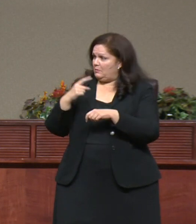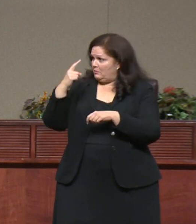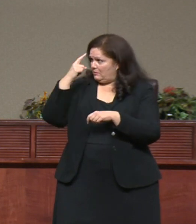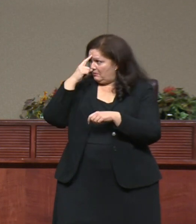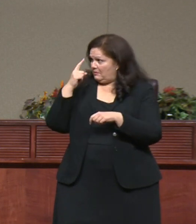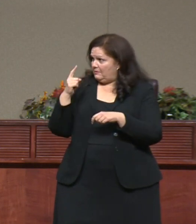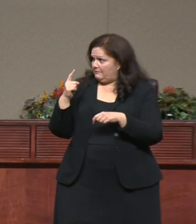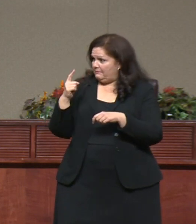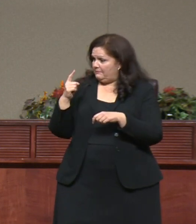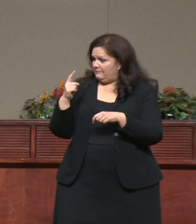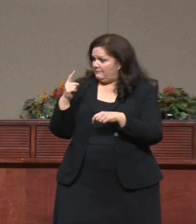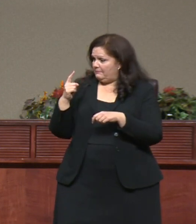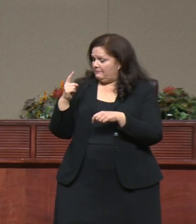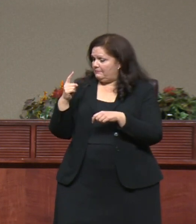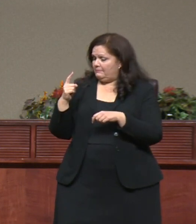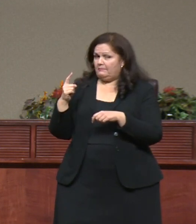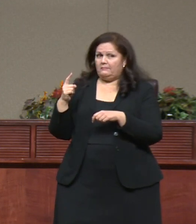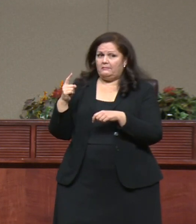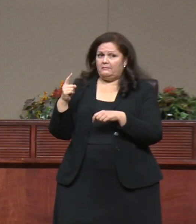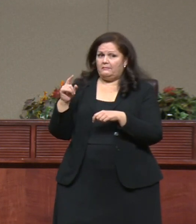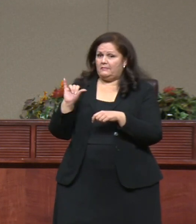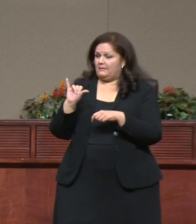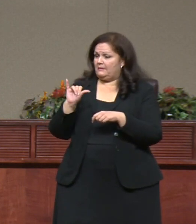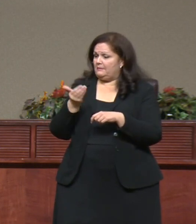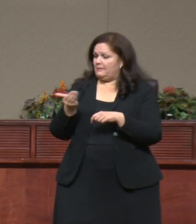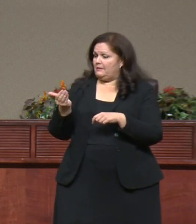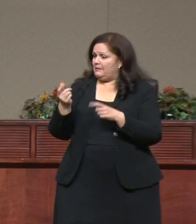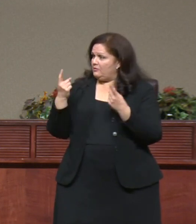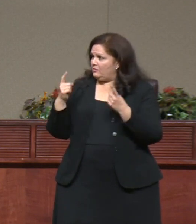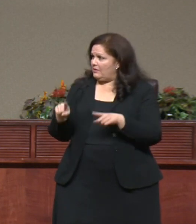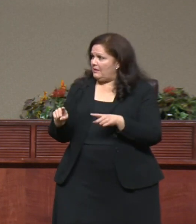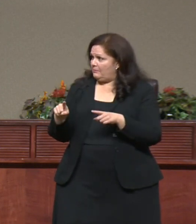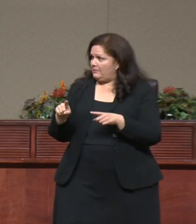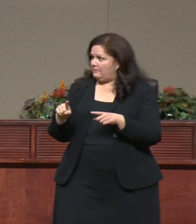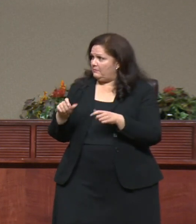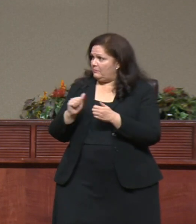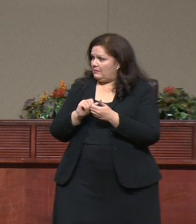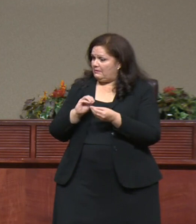same boat with the increased numbers again?